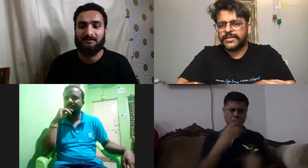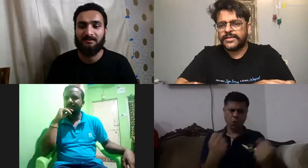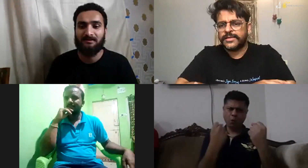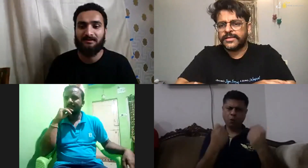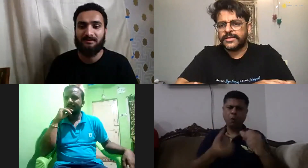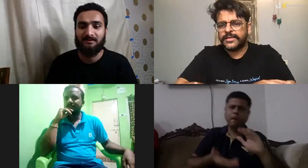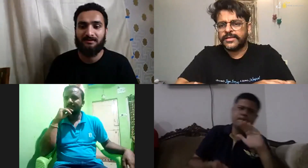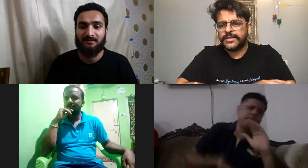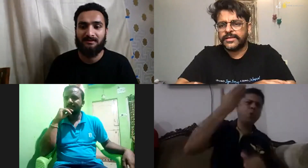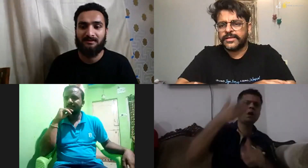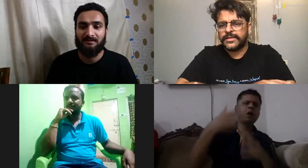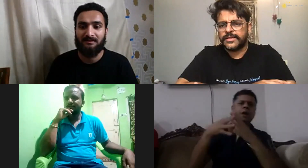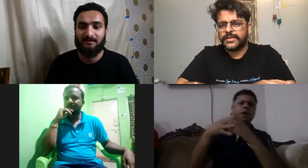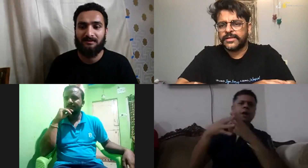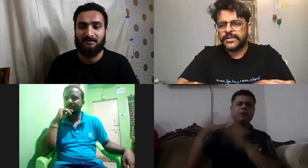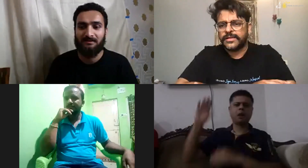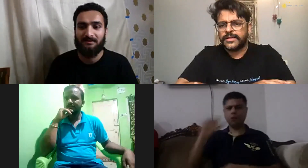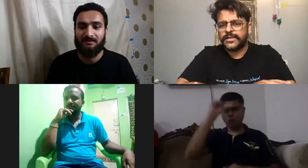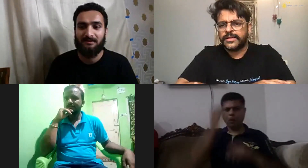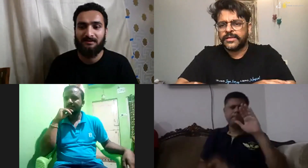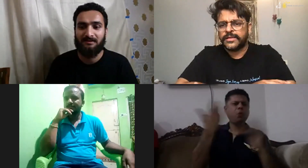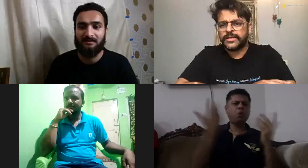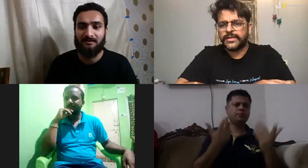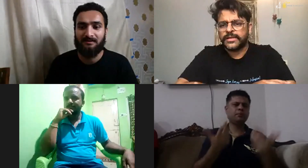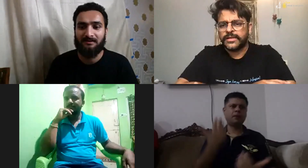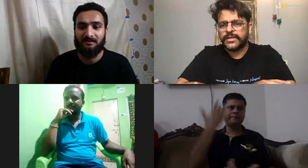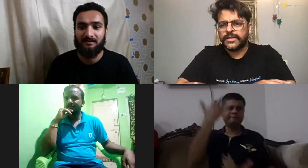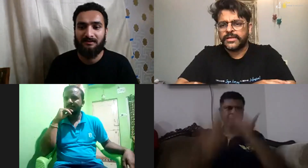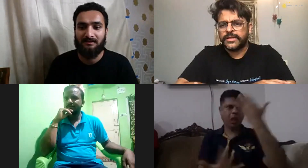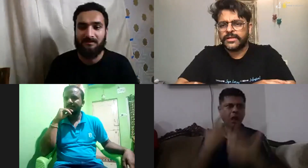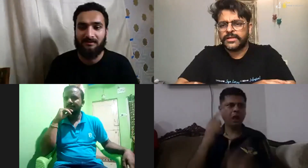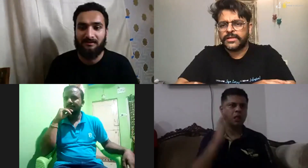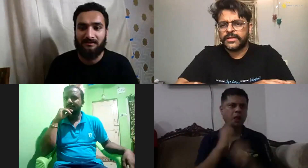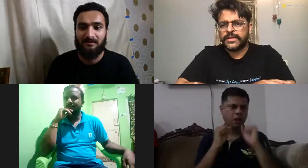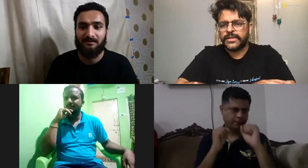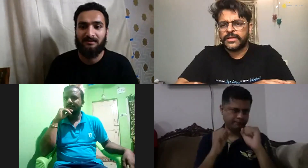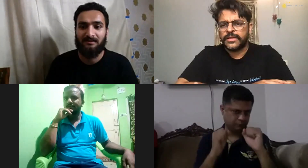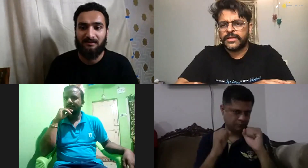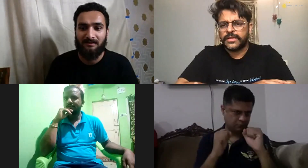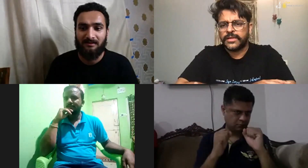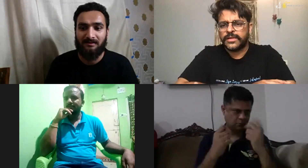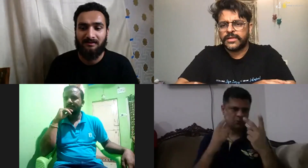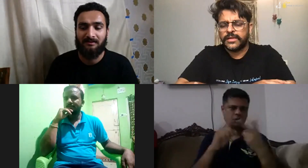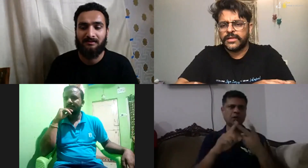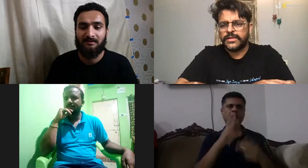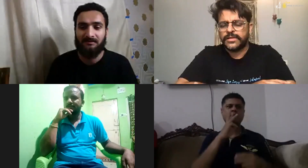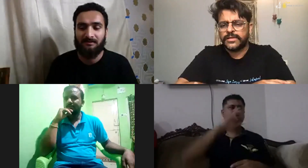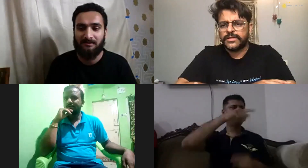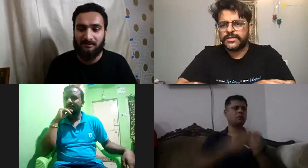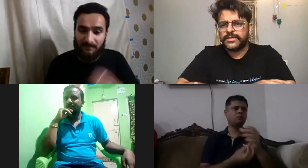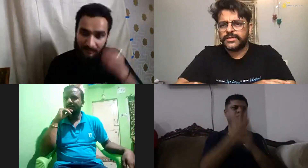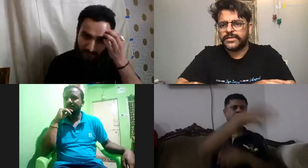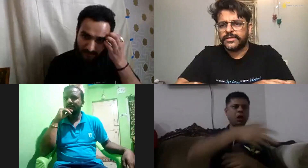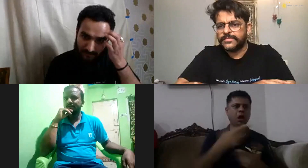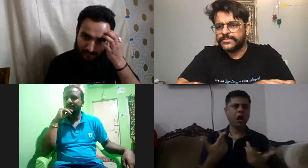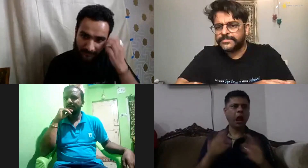One thing that, which we strongly is there, which is there in India and not in the US, that, for deaf people, the